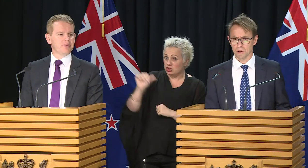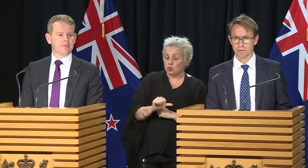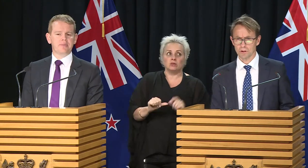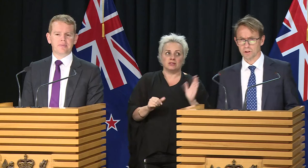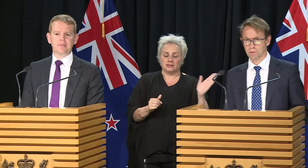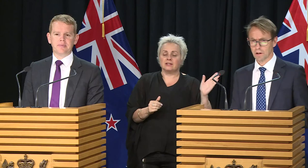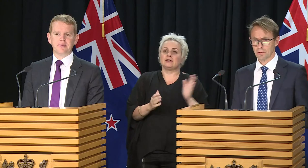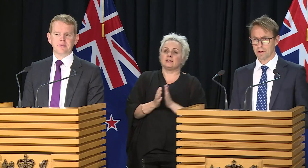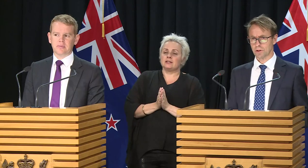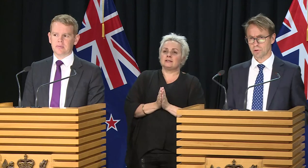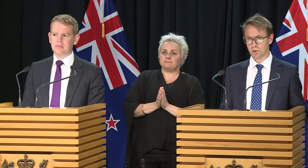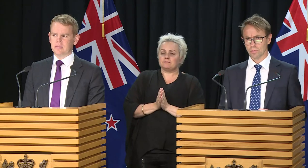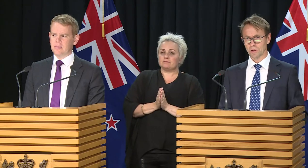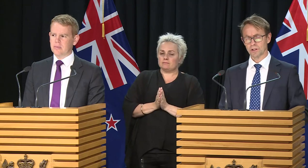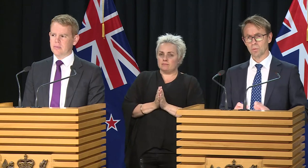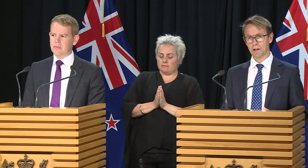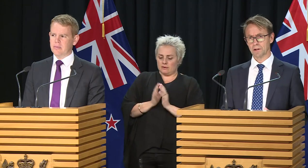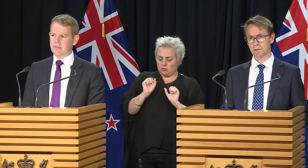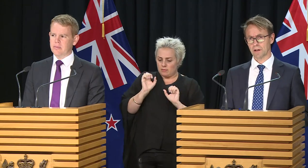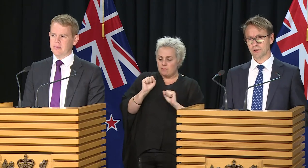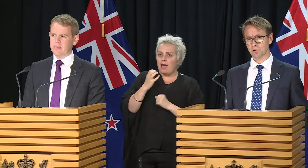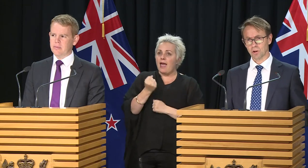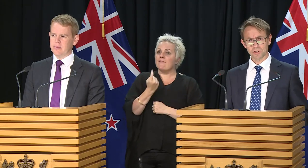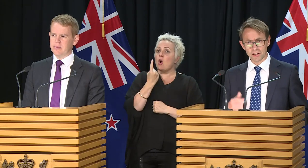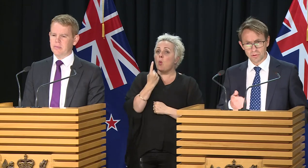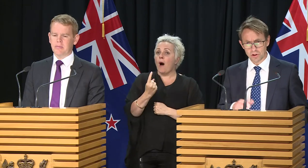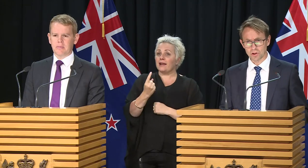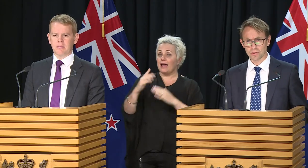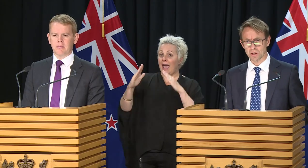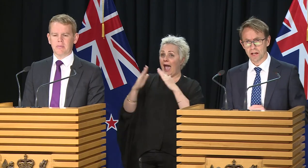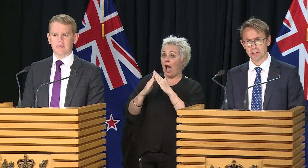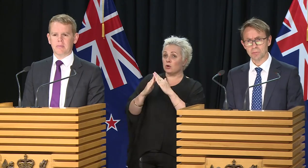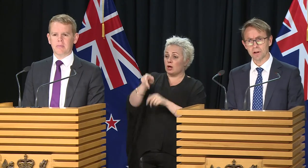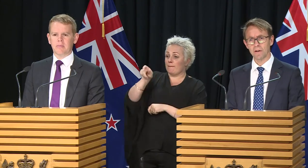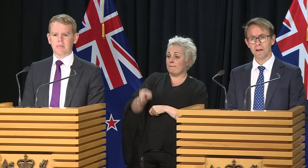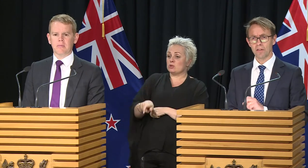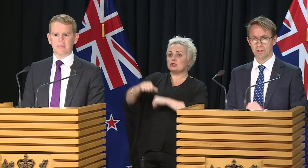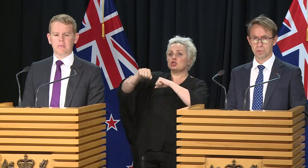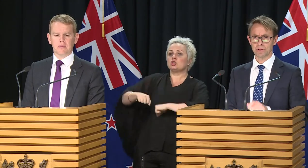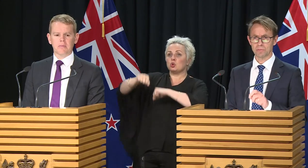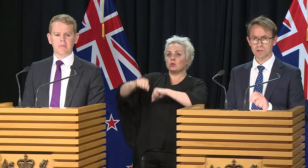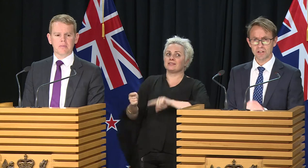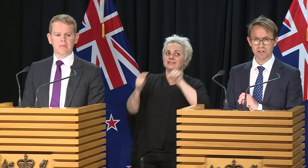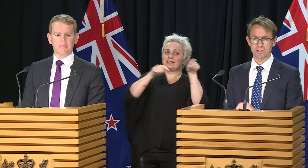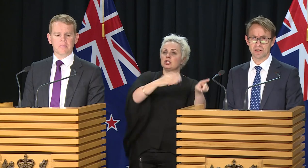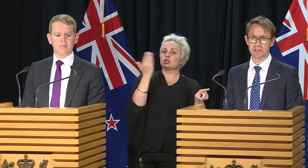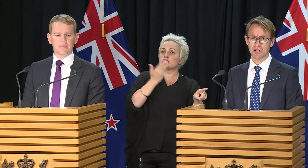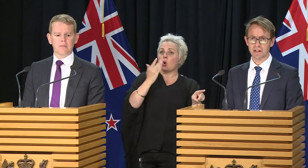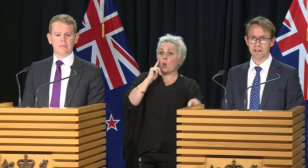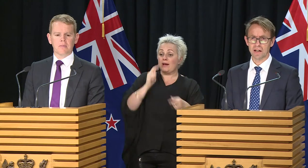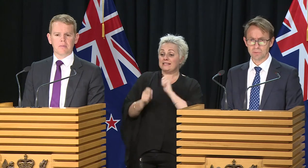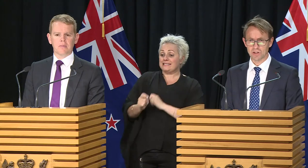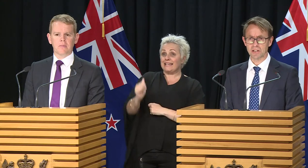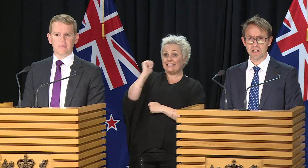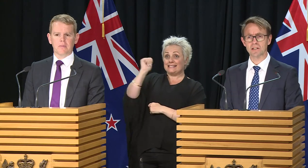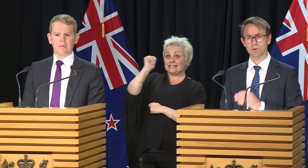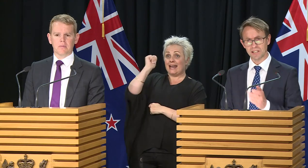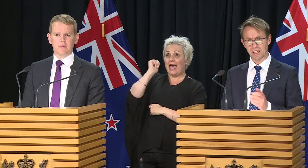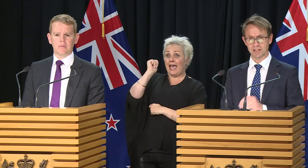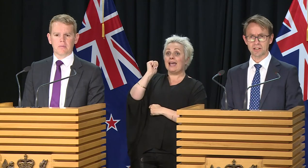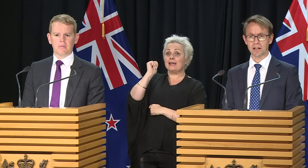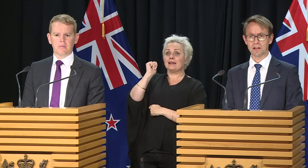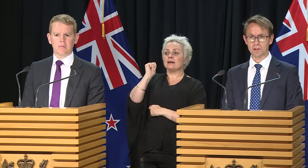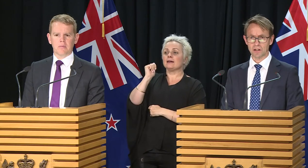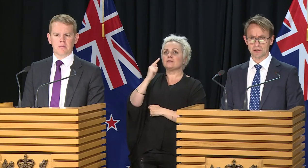comment, Minister. So just to recall, there's the one household contact who is a student at Kashmir. That person was tested yesterday and has